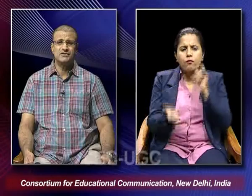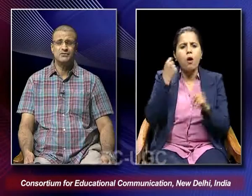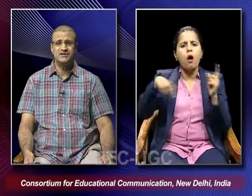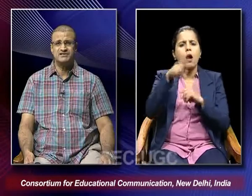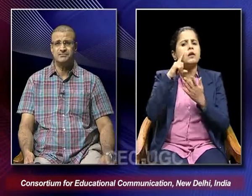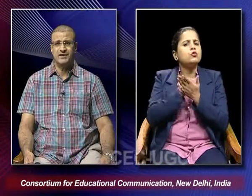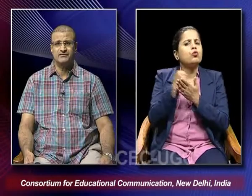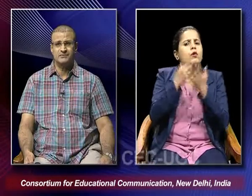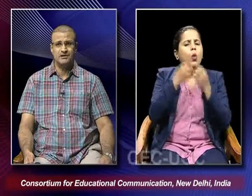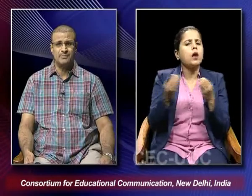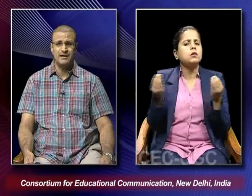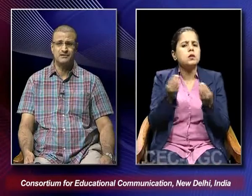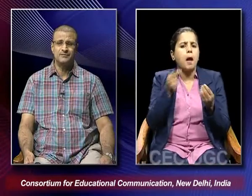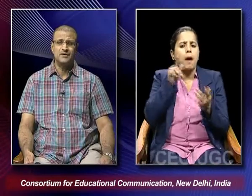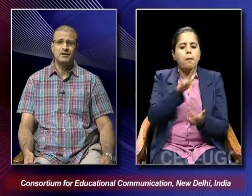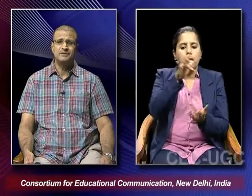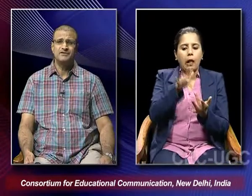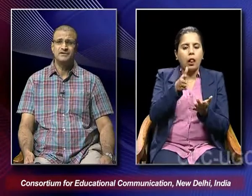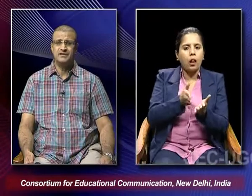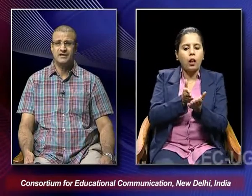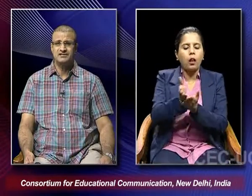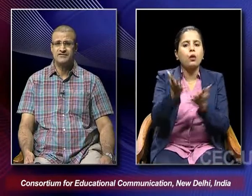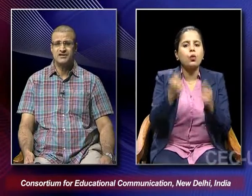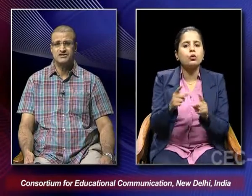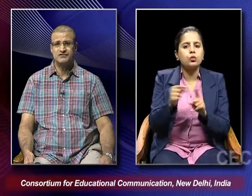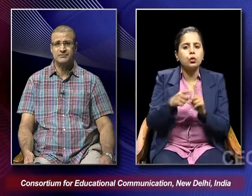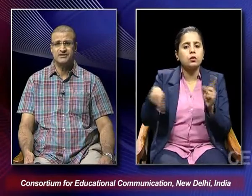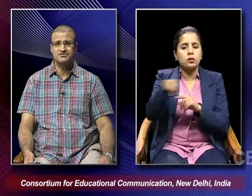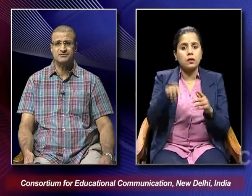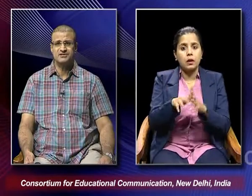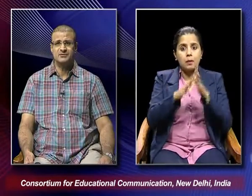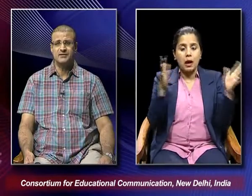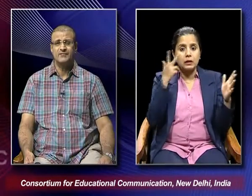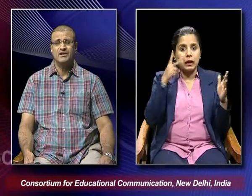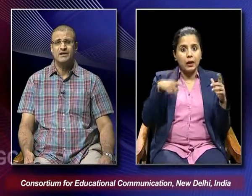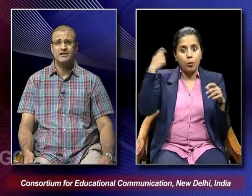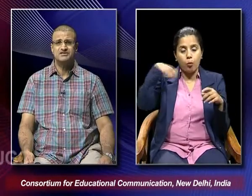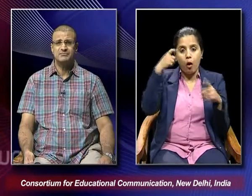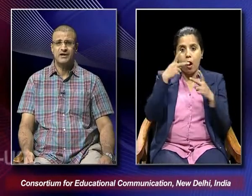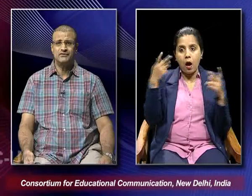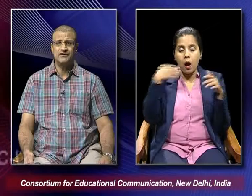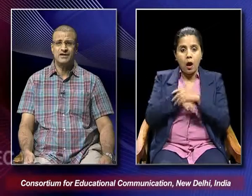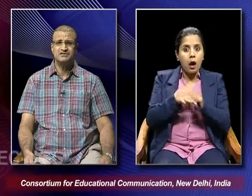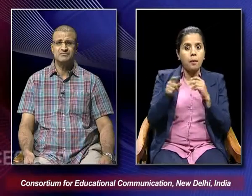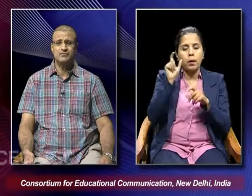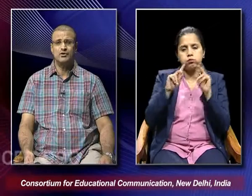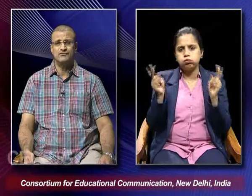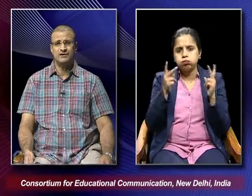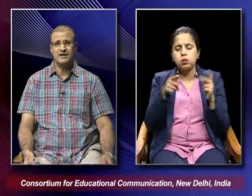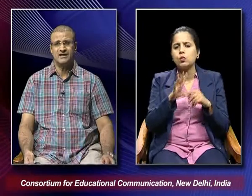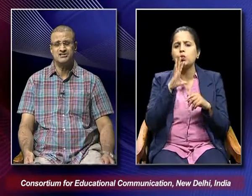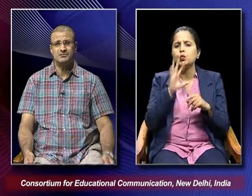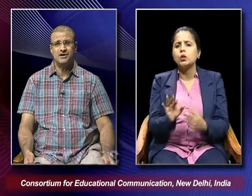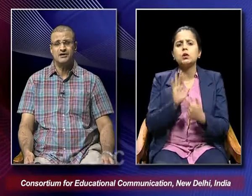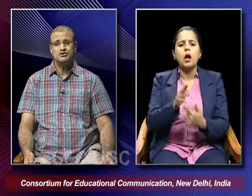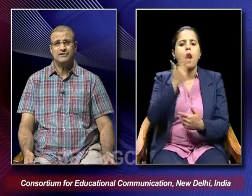trying to create some kind of a middle path between the extravagance of the mainstream cinema and some kind of a realism of the